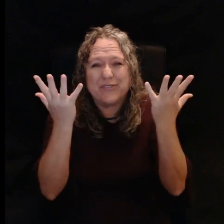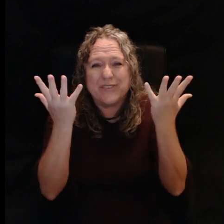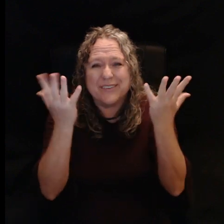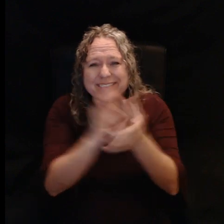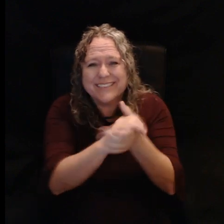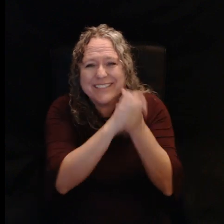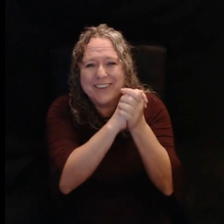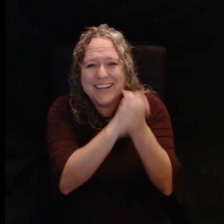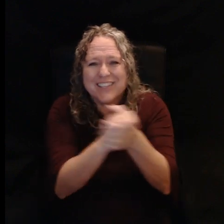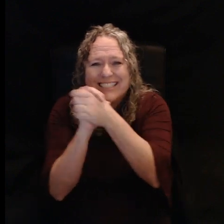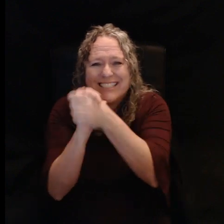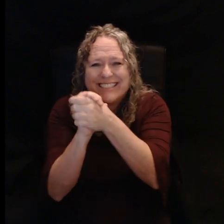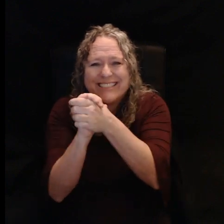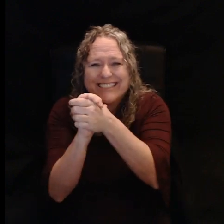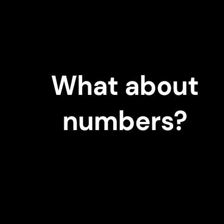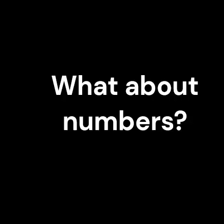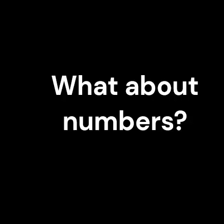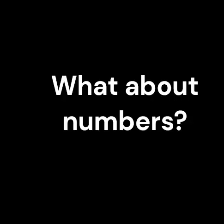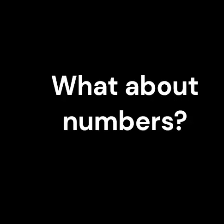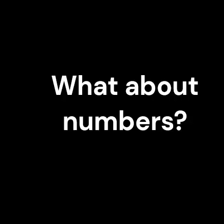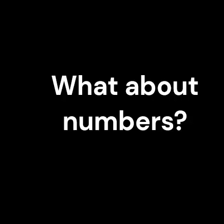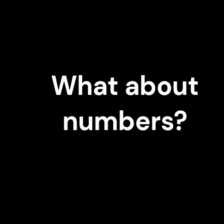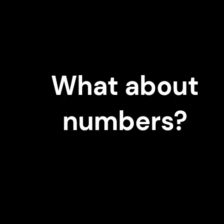Beautiful. Congratulations.